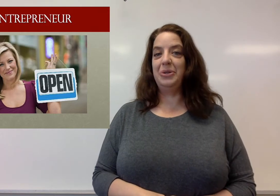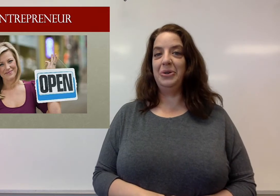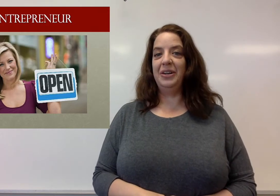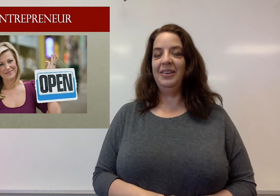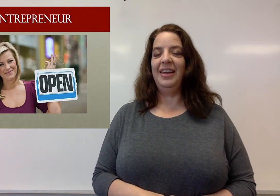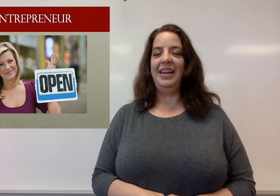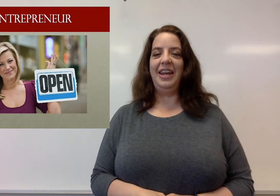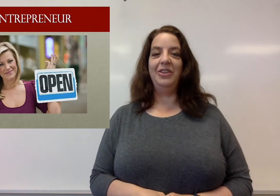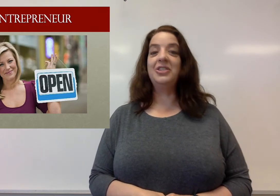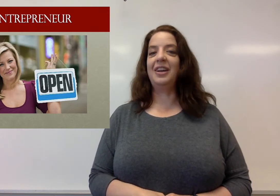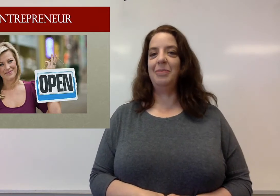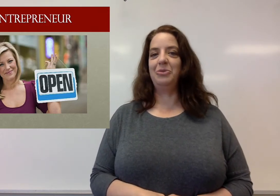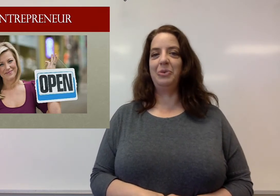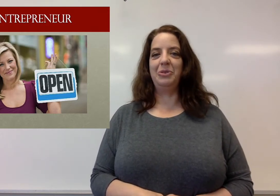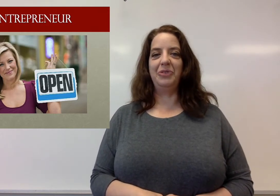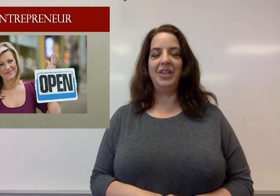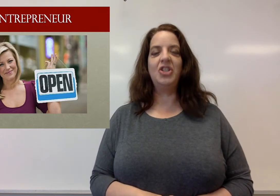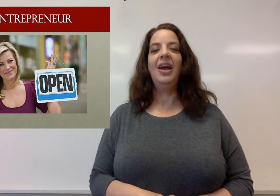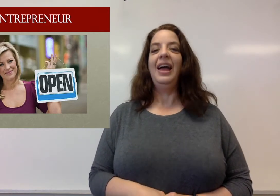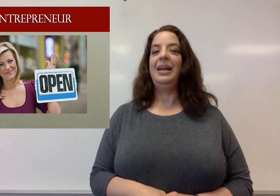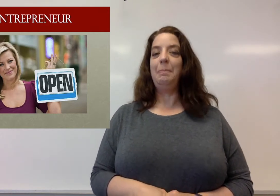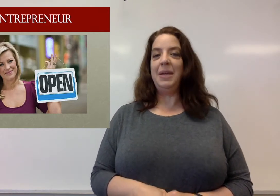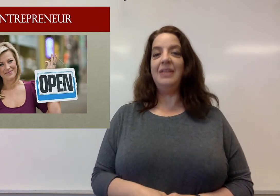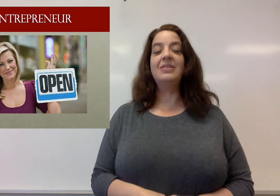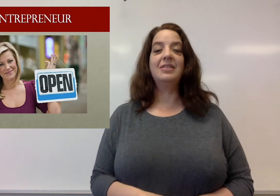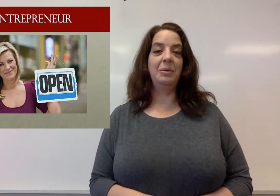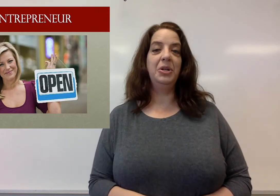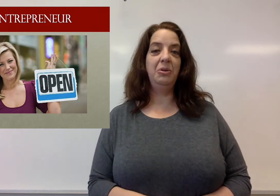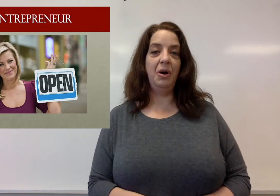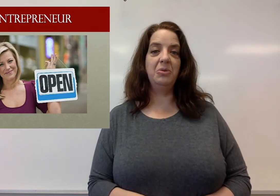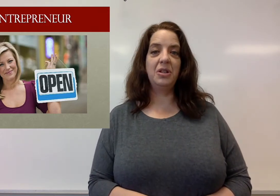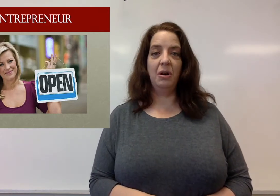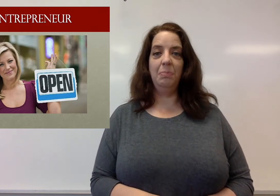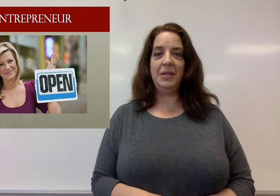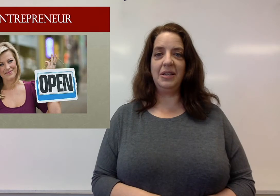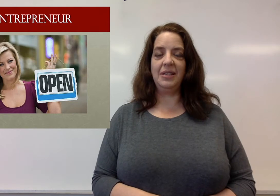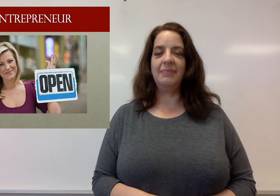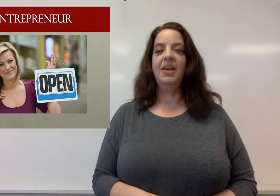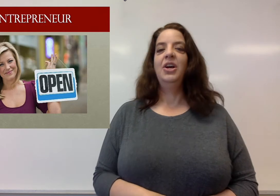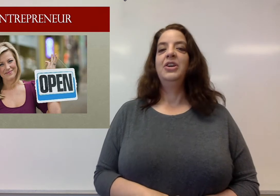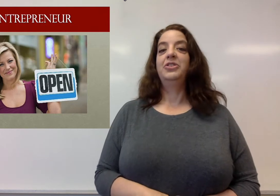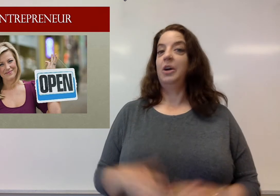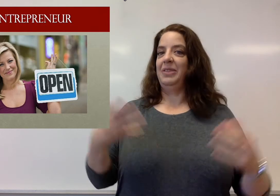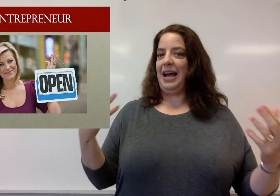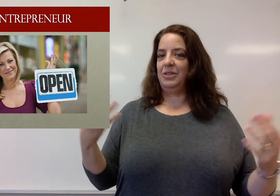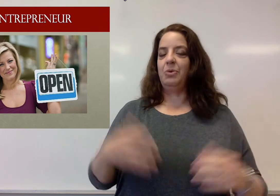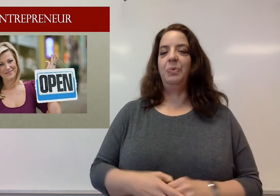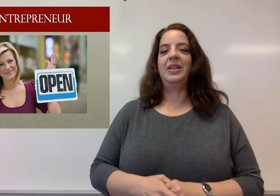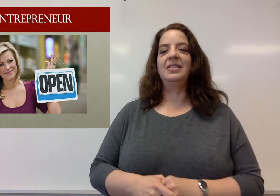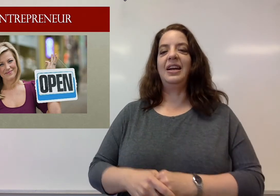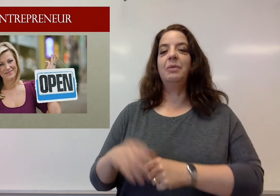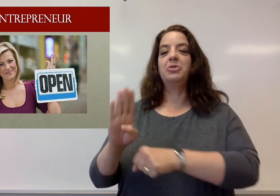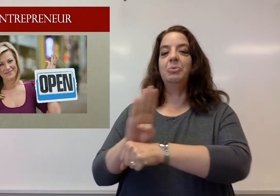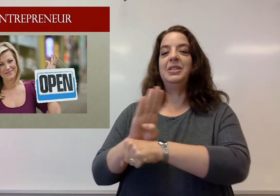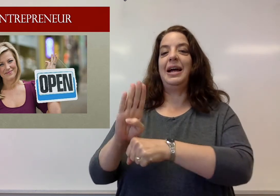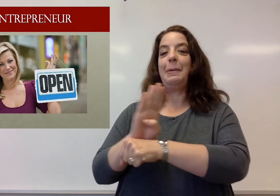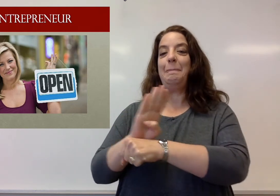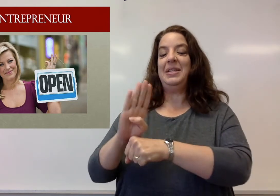entrepreneur in English, it comes from the French, and it means someone who owns their own business. So that's where the sign comes from. We sign